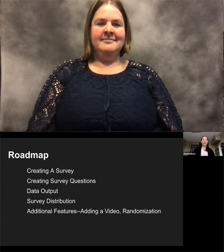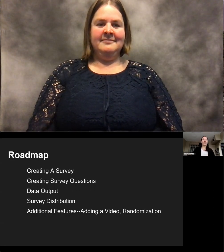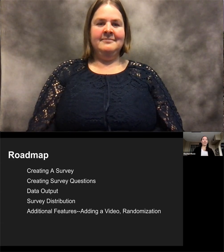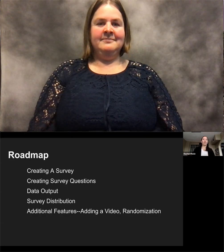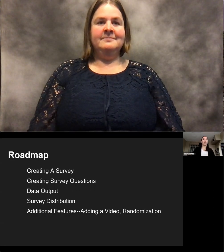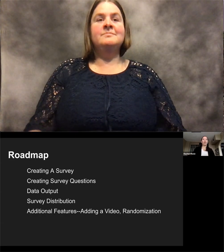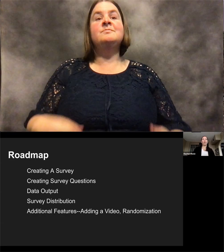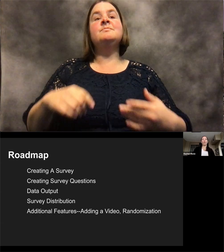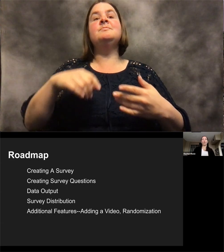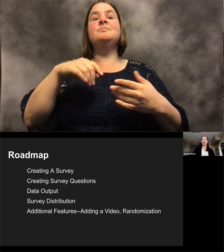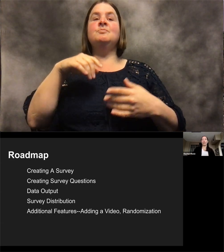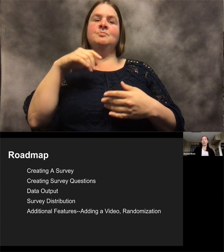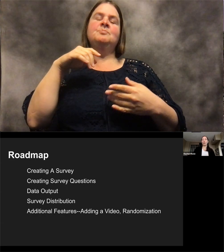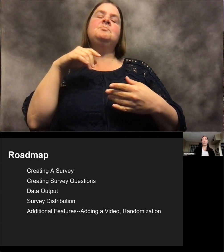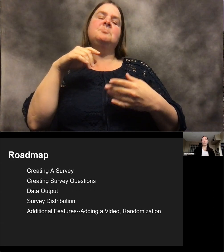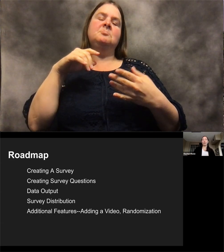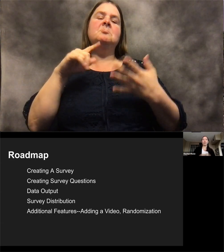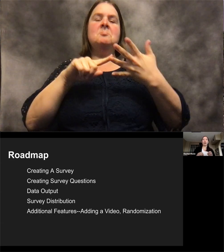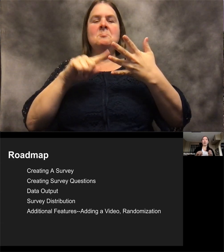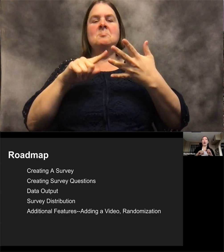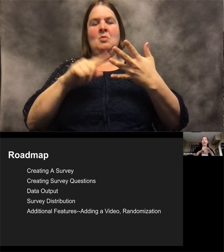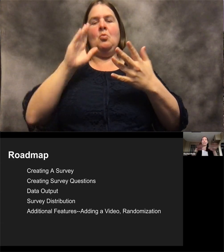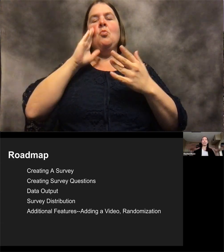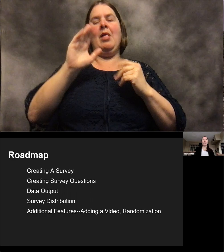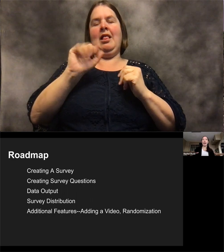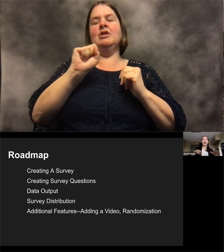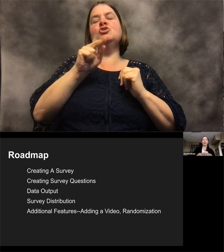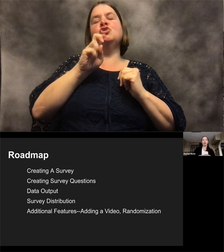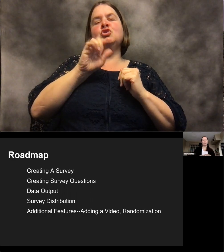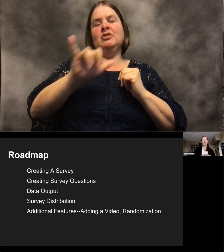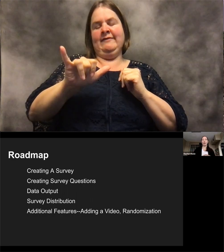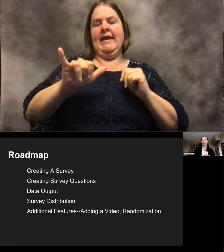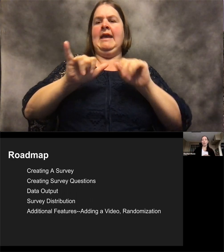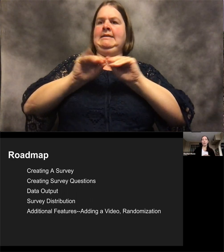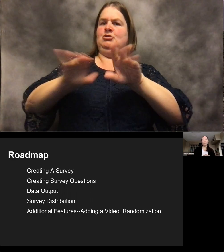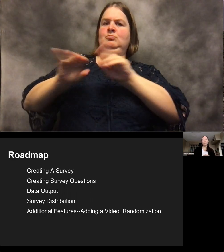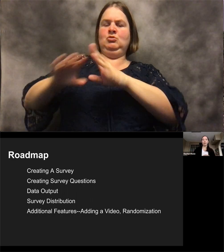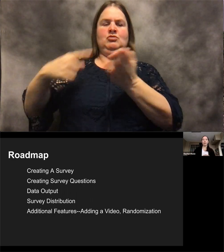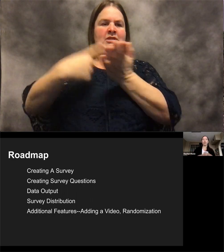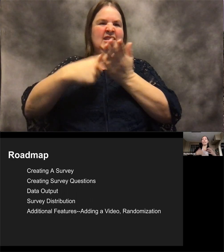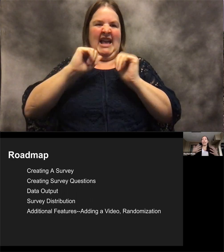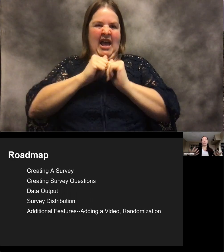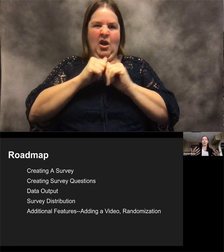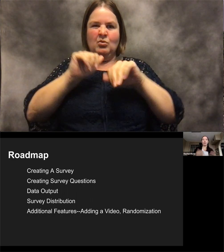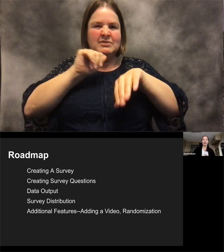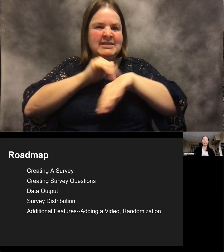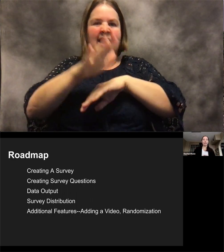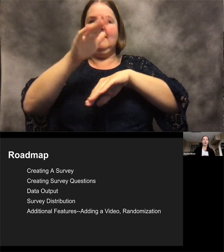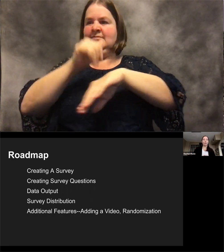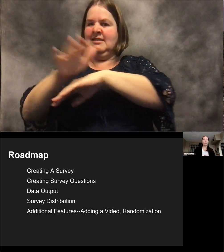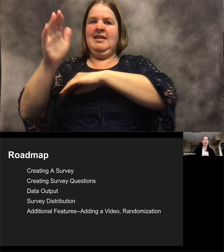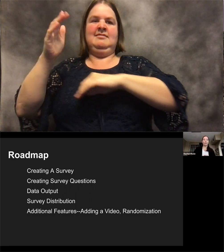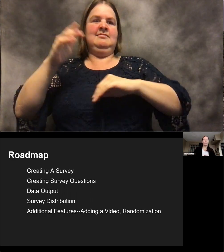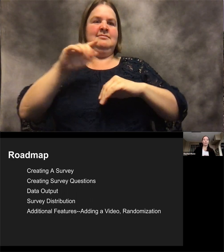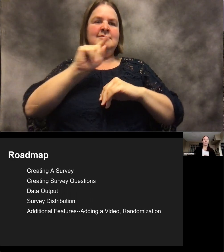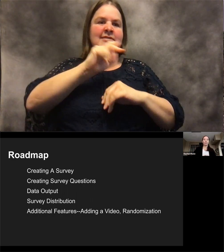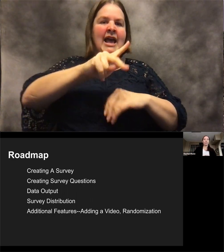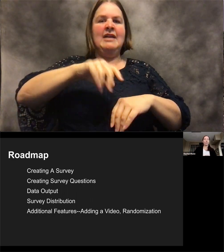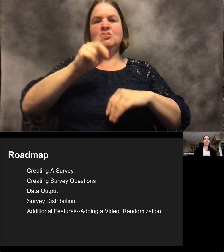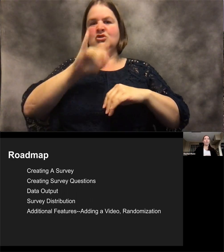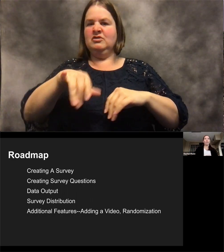And finally, we'll go over survey distribution. So how to send out your survey to other people or send out your task to other people.